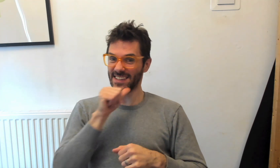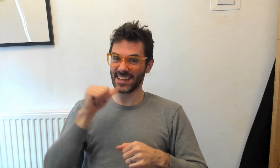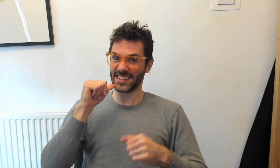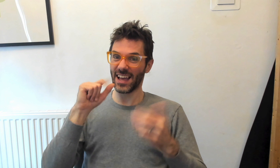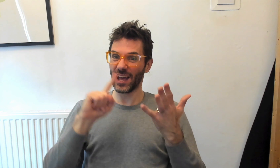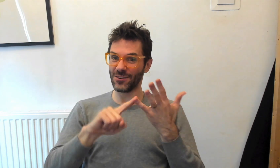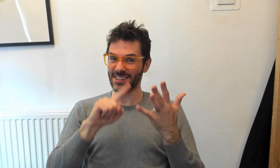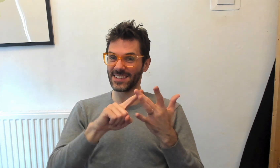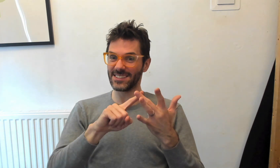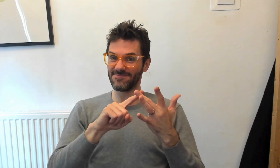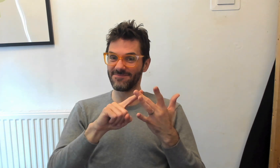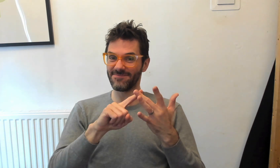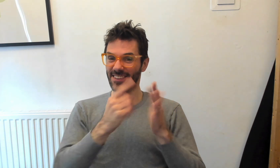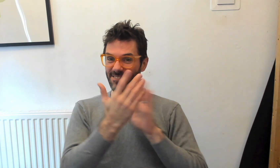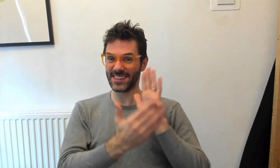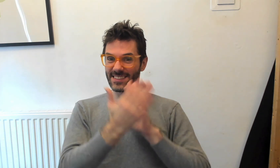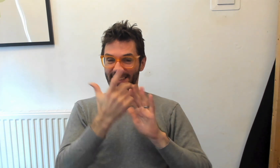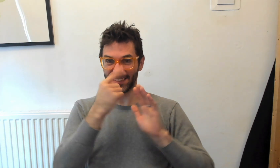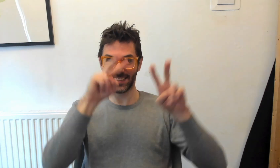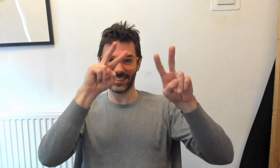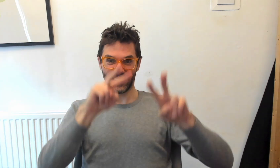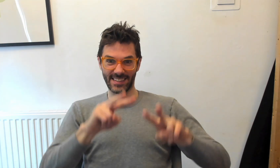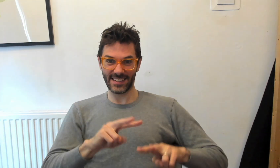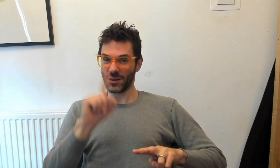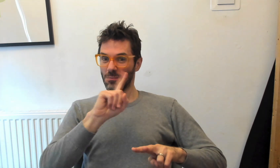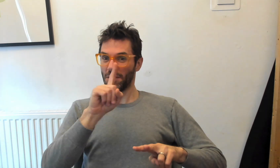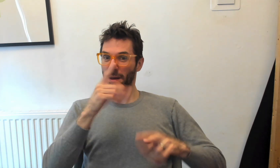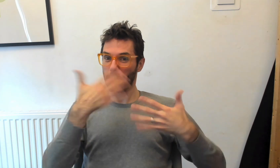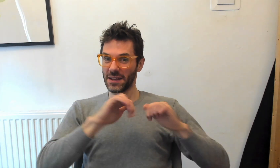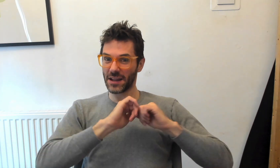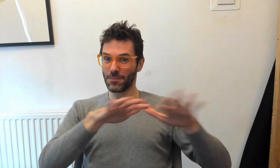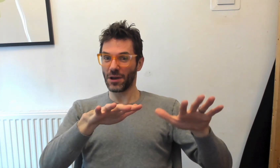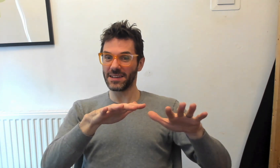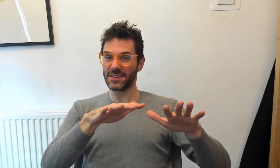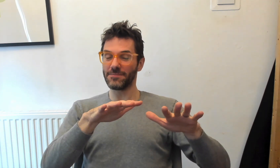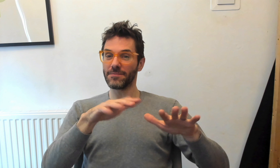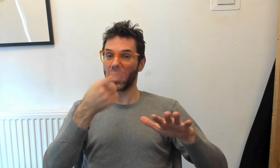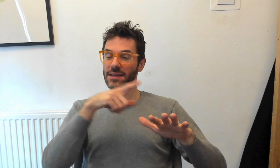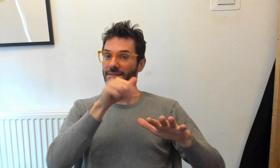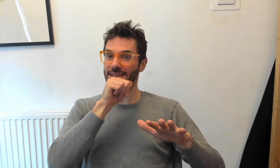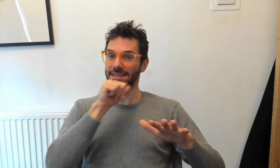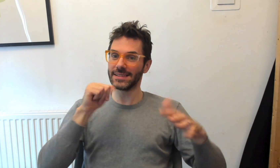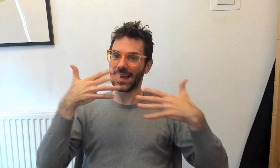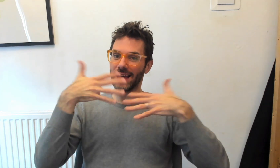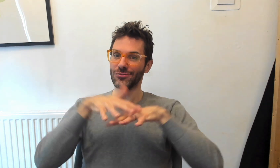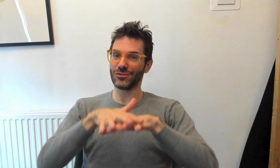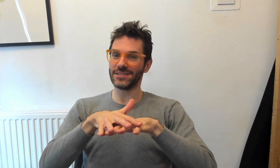which is a really nice UI where you can see what's been deployed and integrates